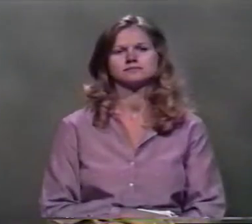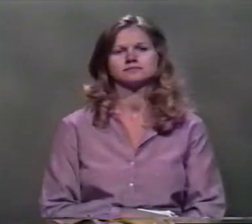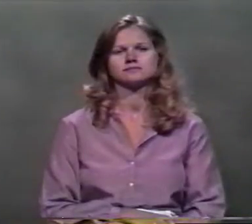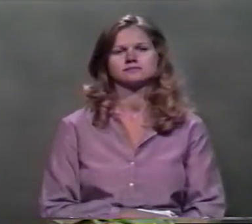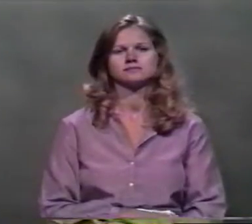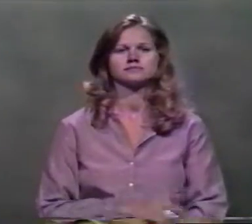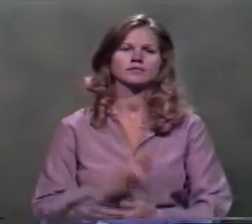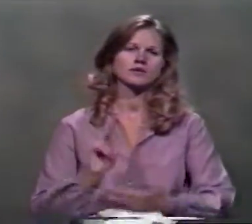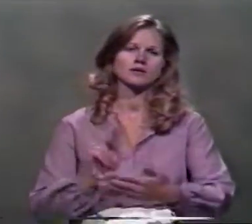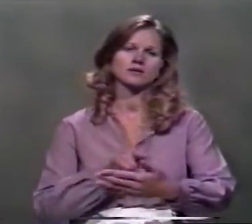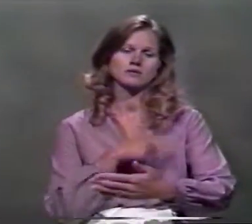Poem.